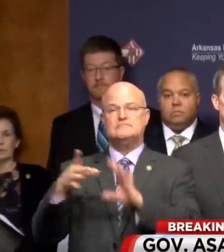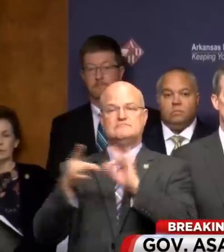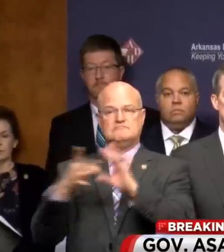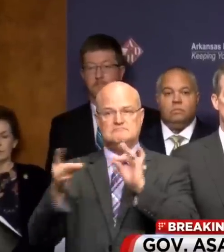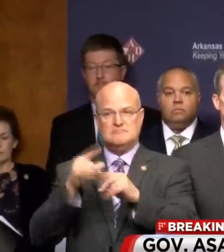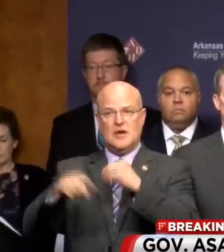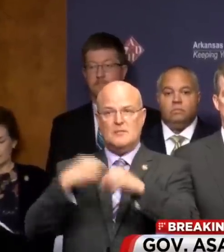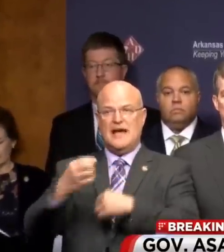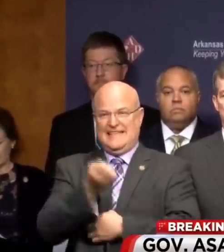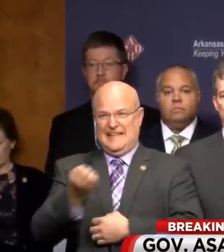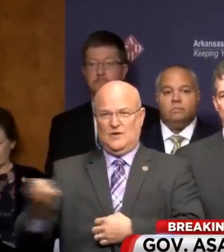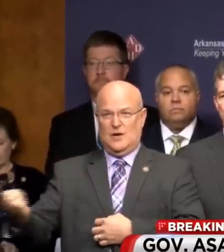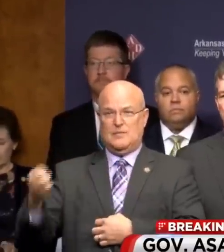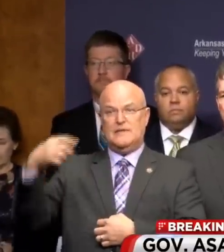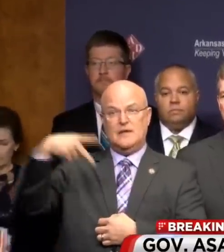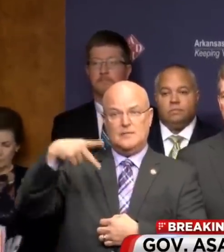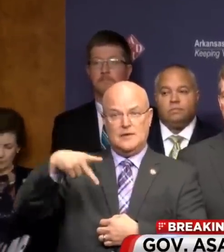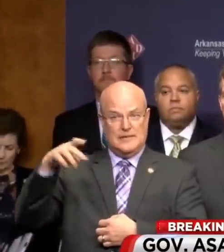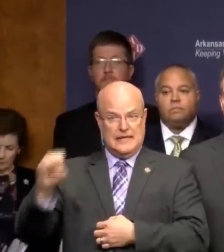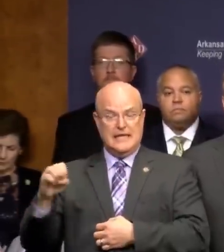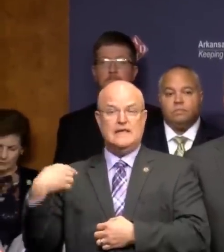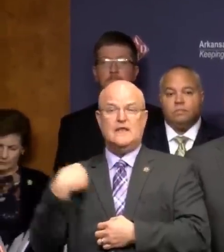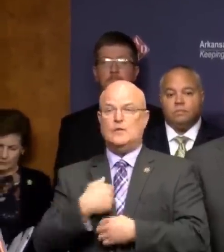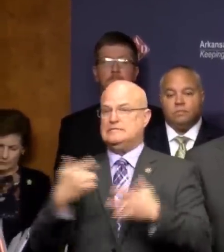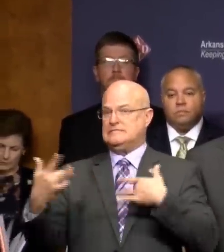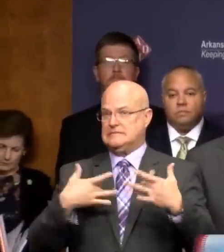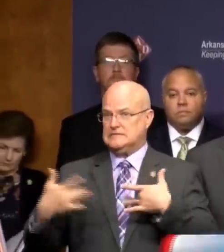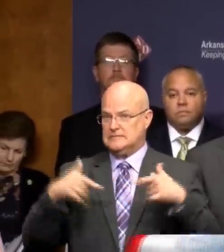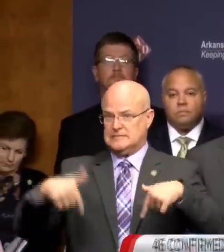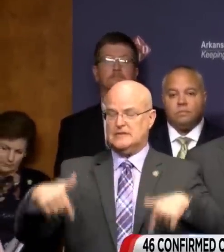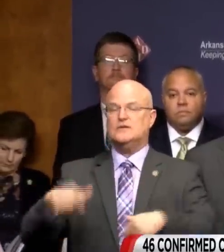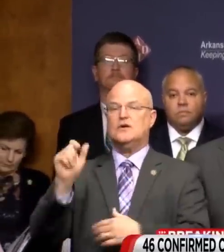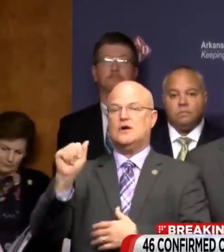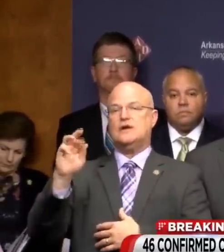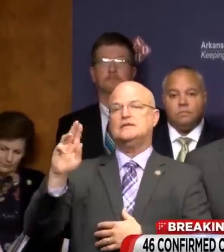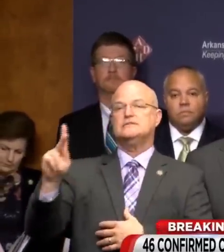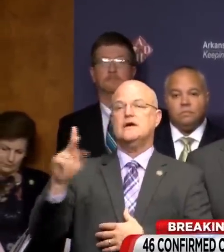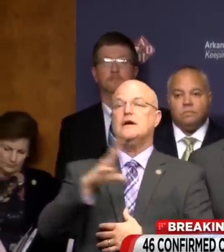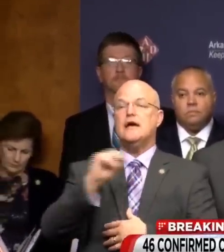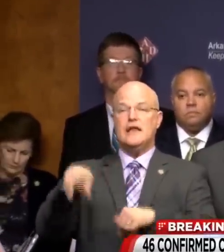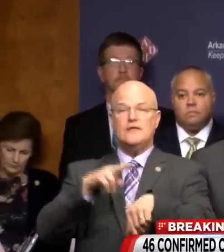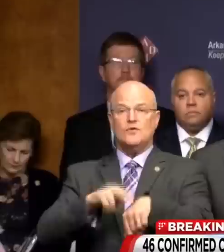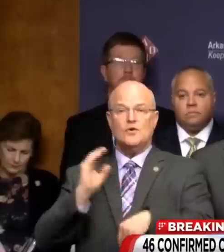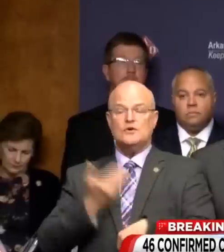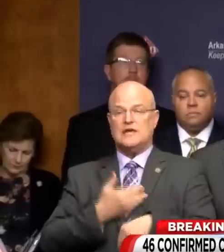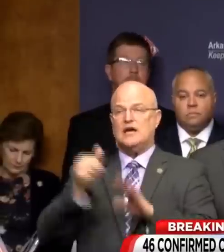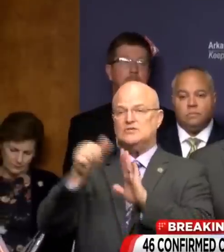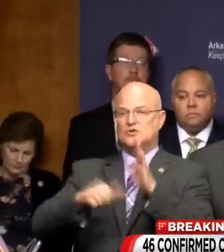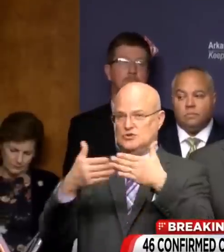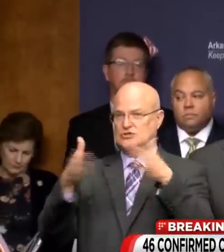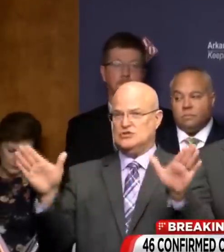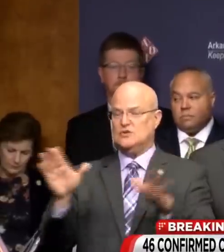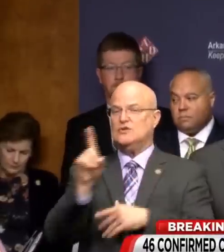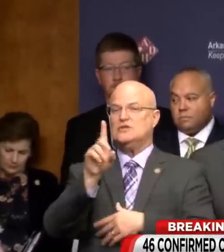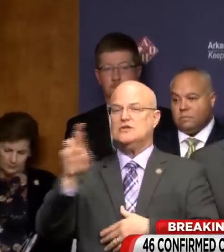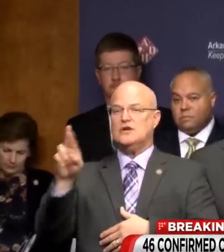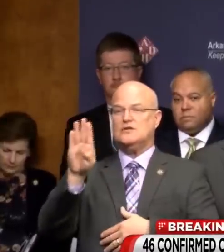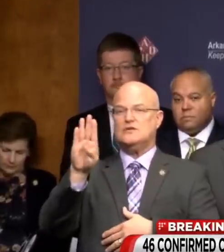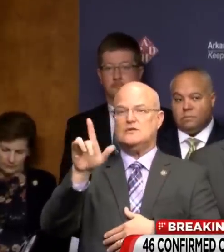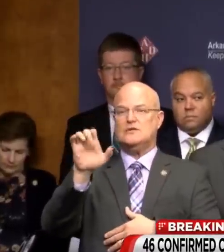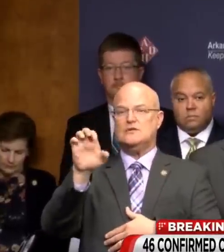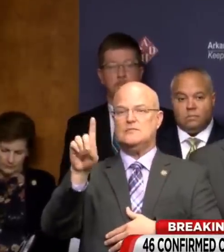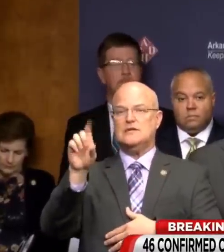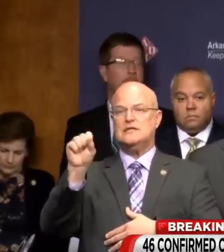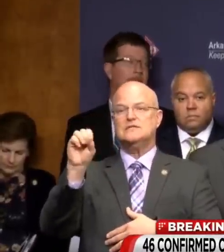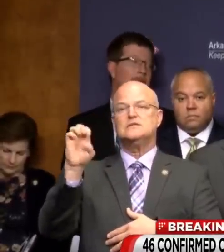equipment, PPE that we're concerned about in Arkansas. And of course, our Surgeon General, I appreciate Dr. Bledsoe being